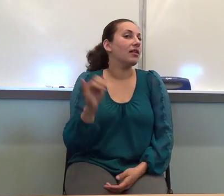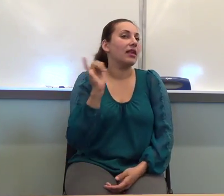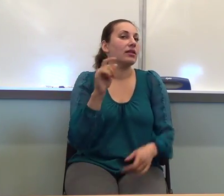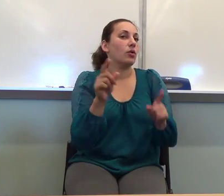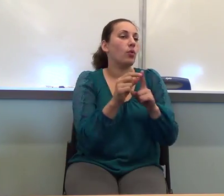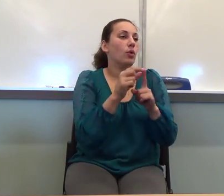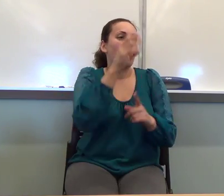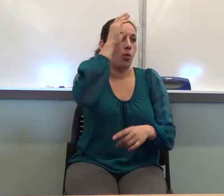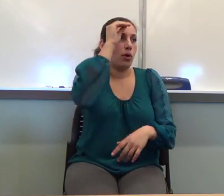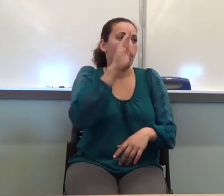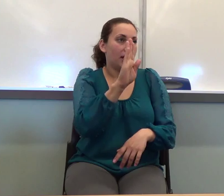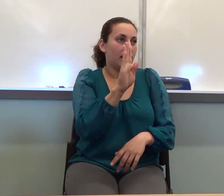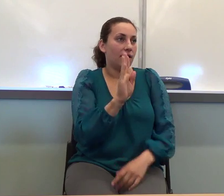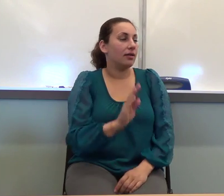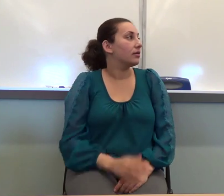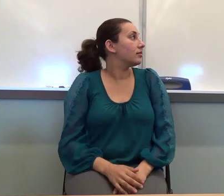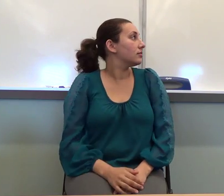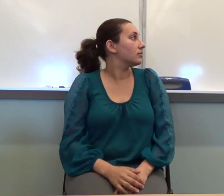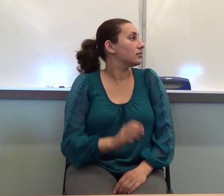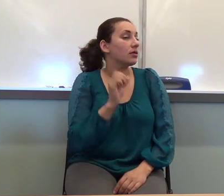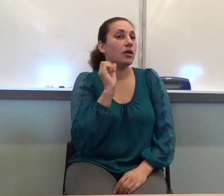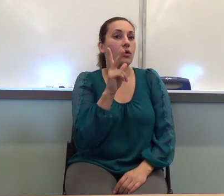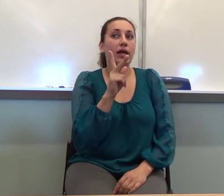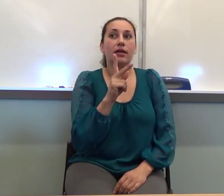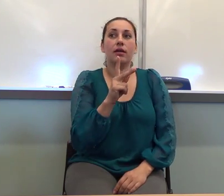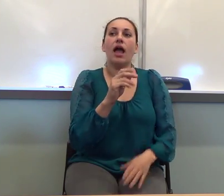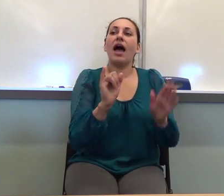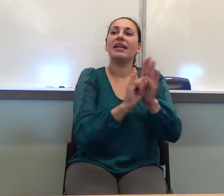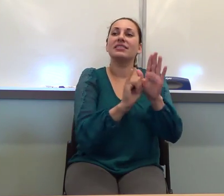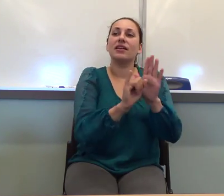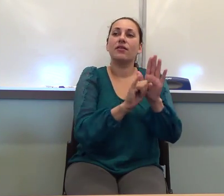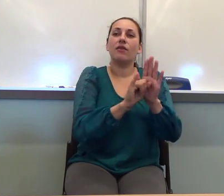identify those that are unit rates. And this is written as